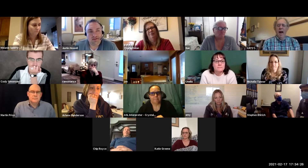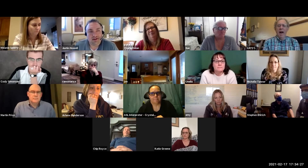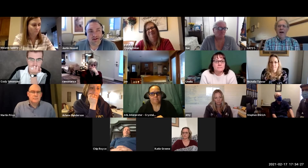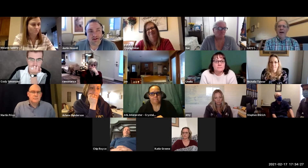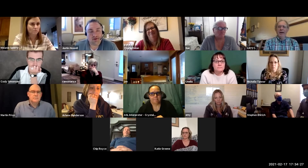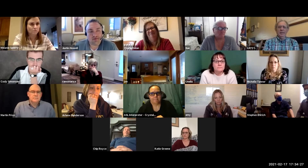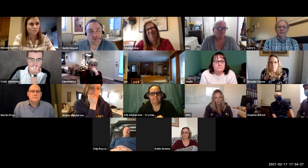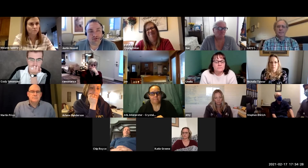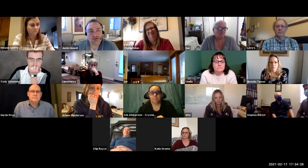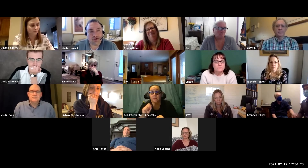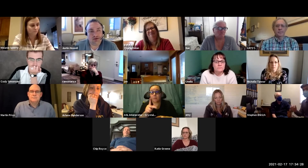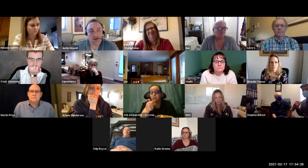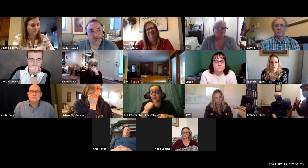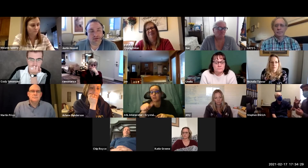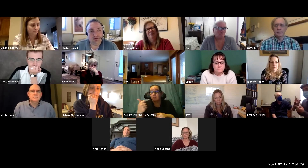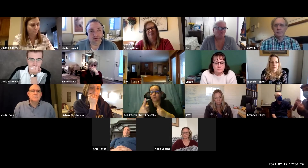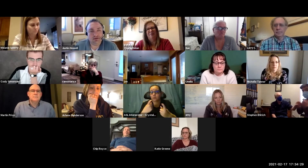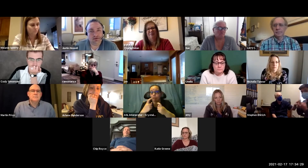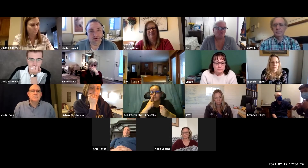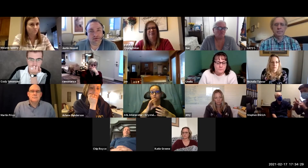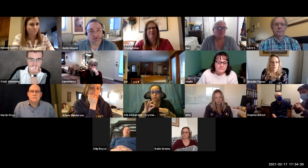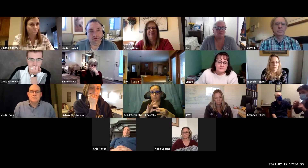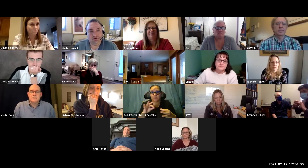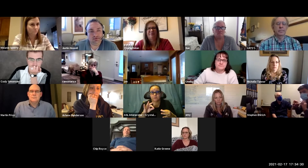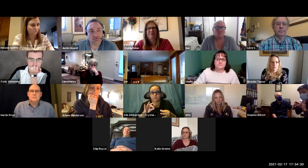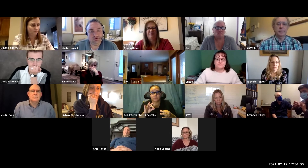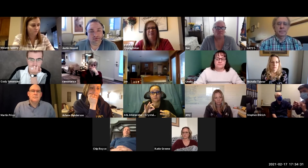Okay. Any other questions or comments?